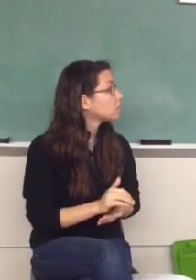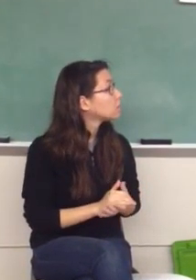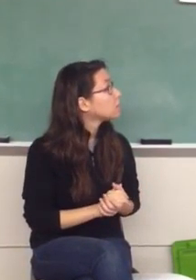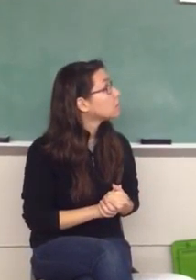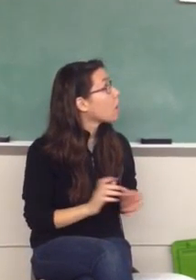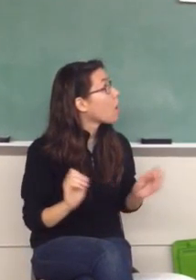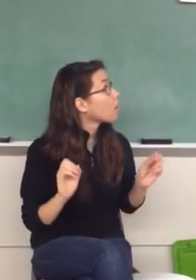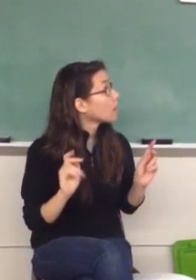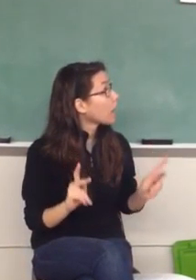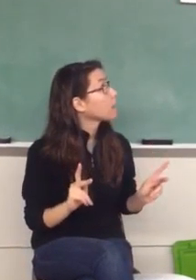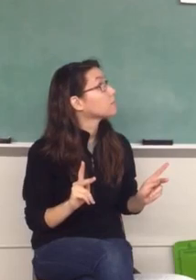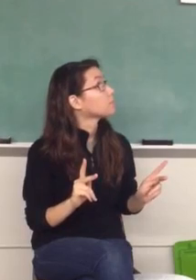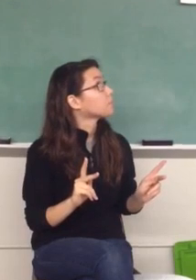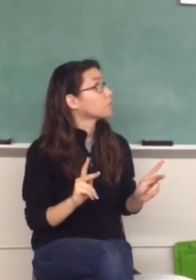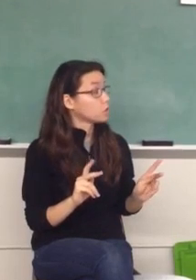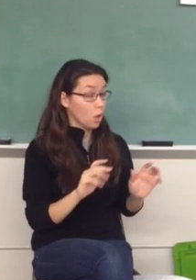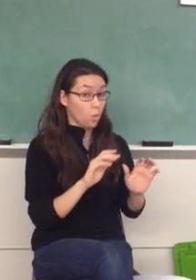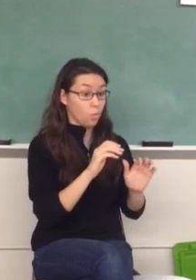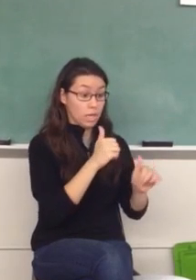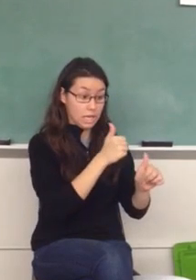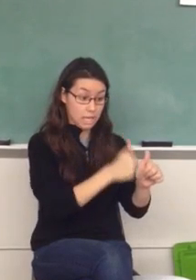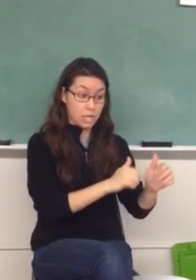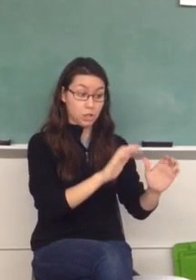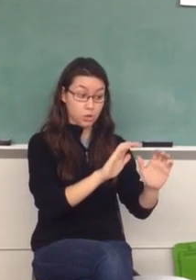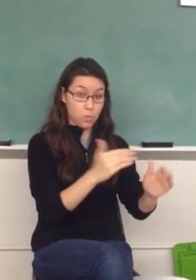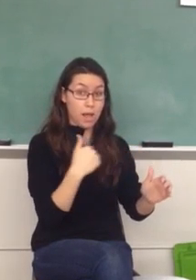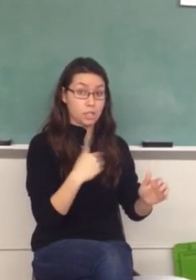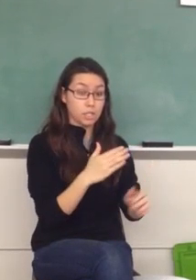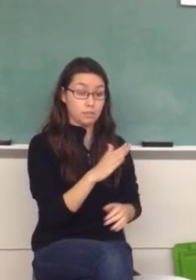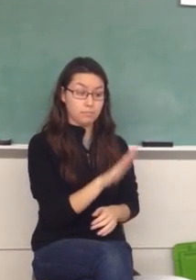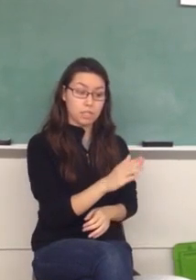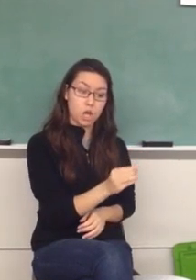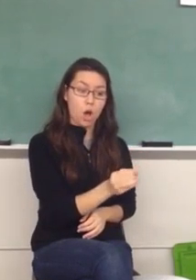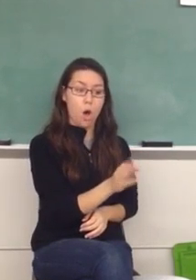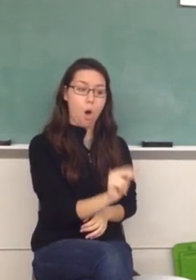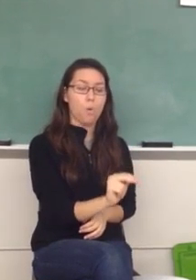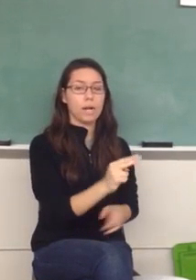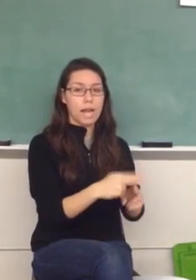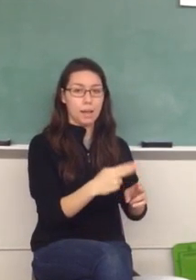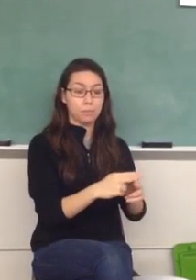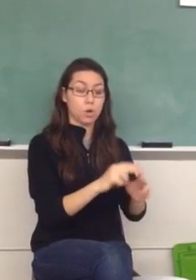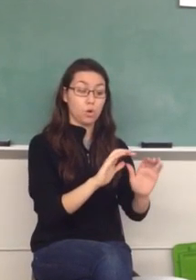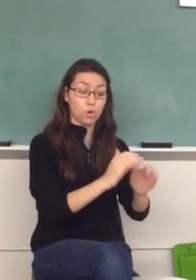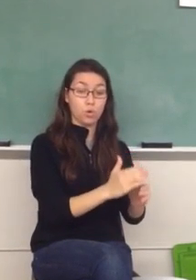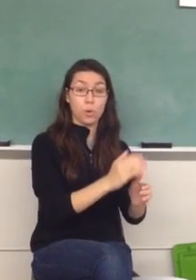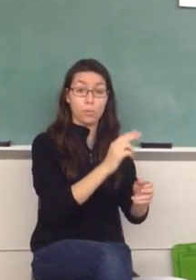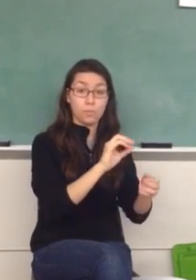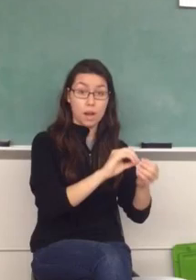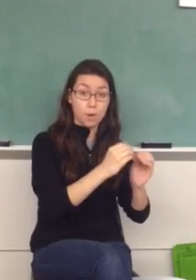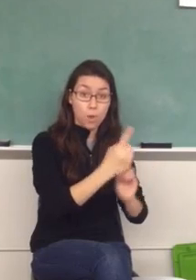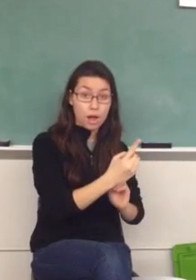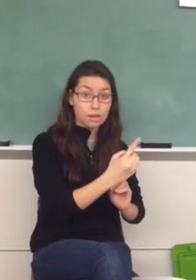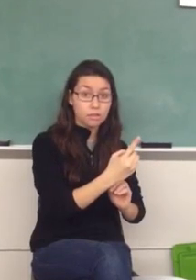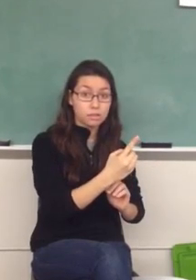Okay, the groups have their own names. Group number 1, not hydrogen, but everything else